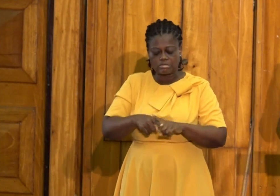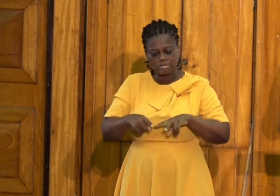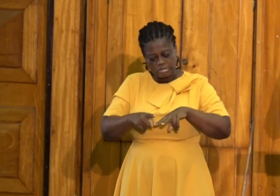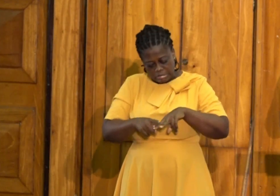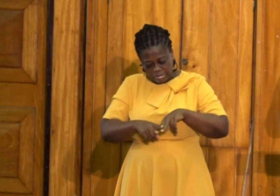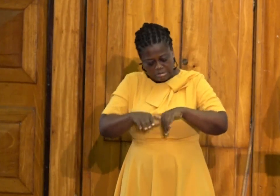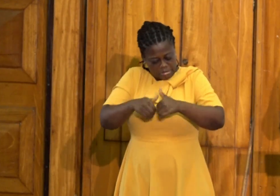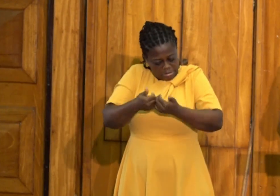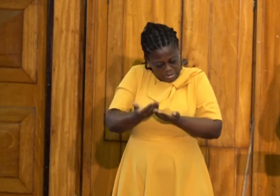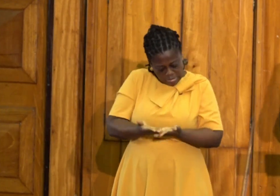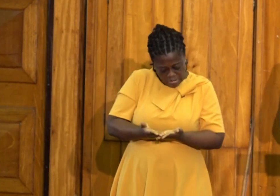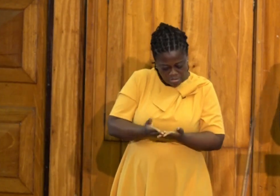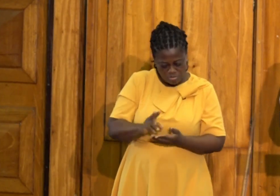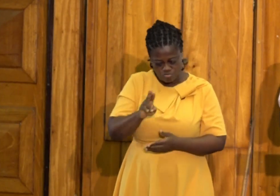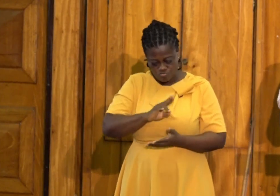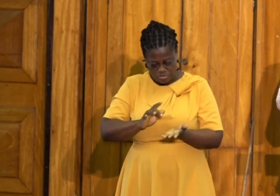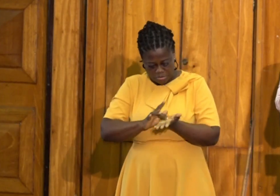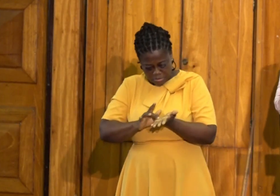the treatment method.